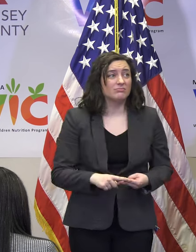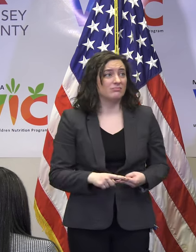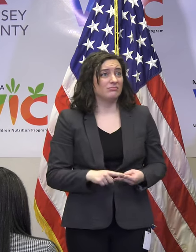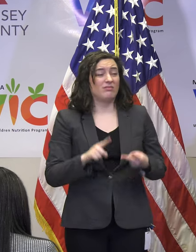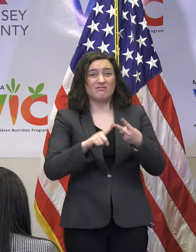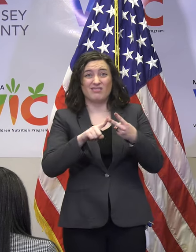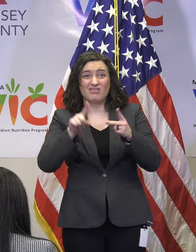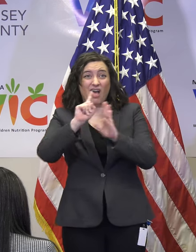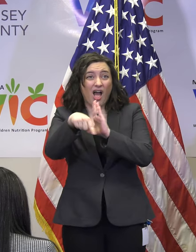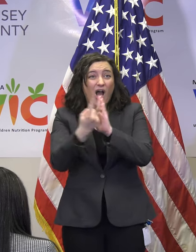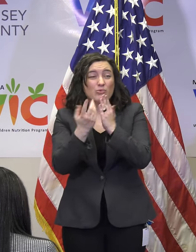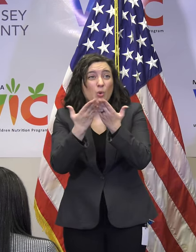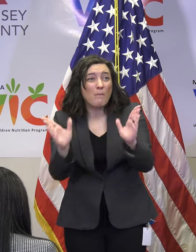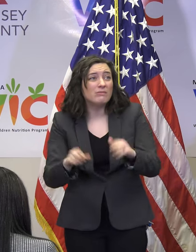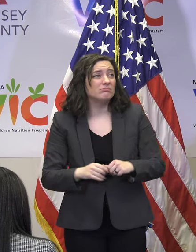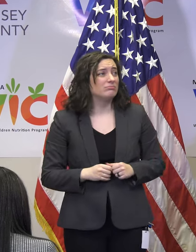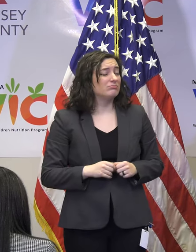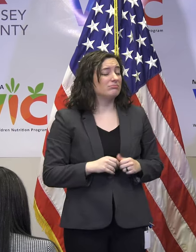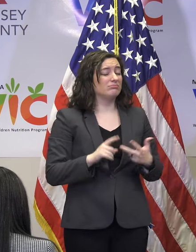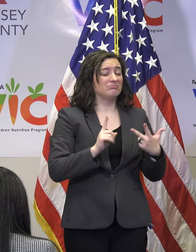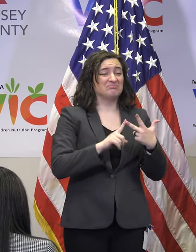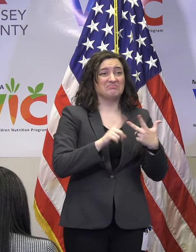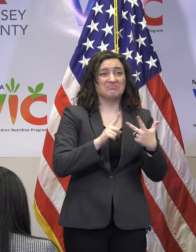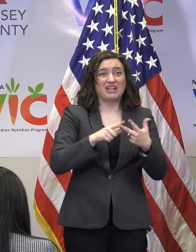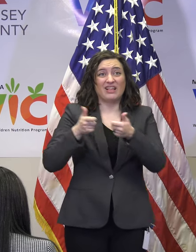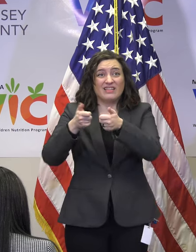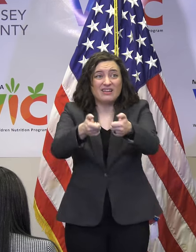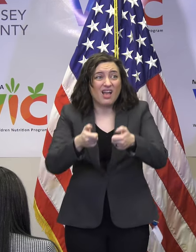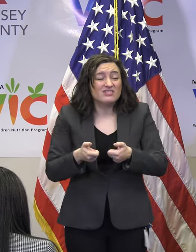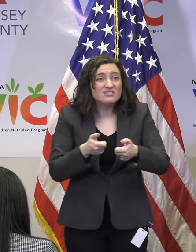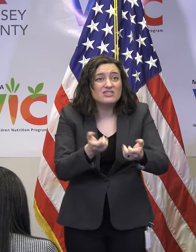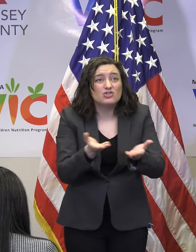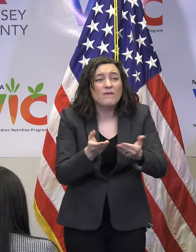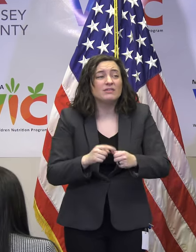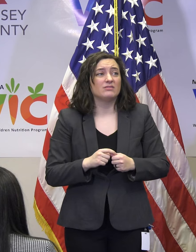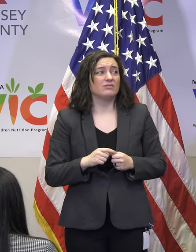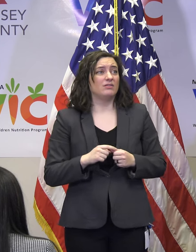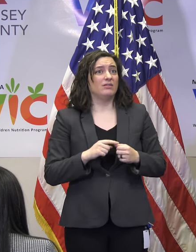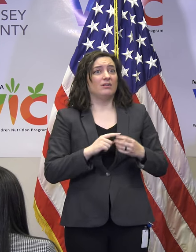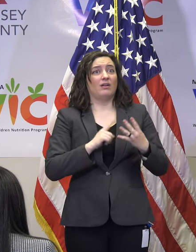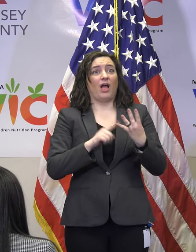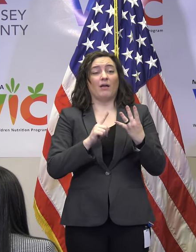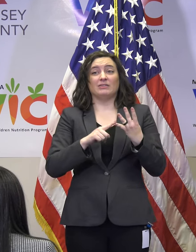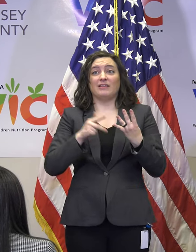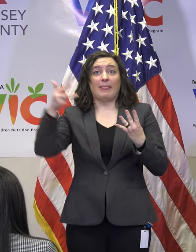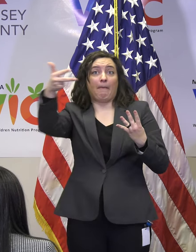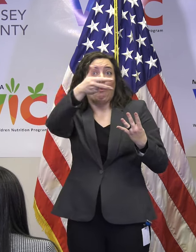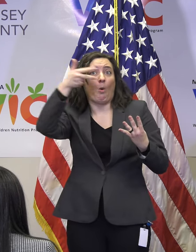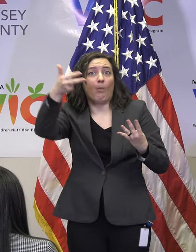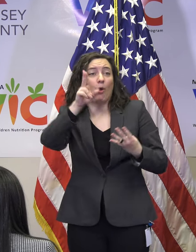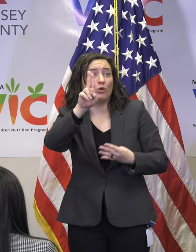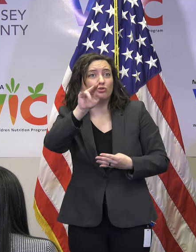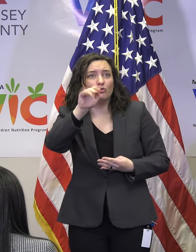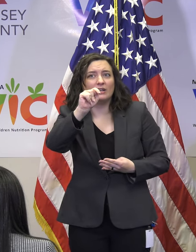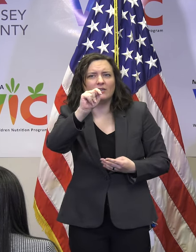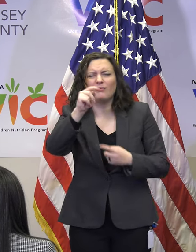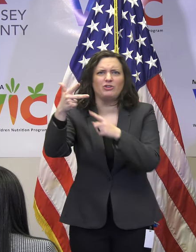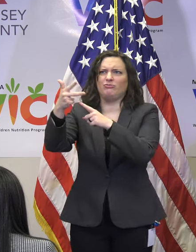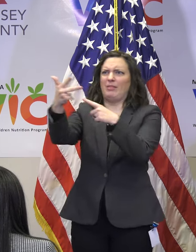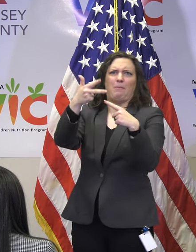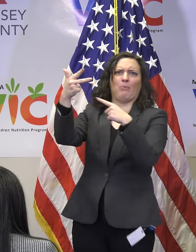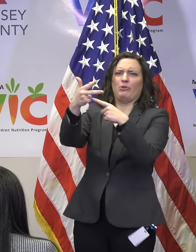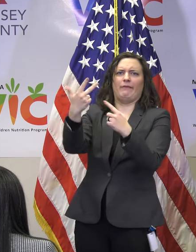the texting? Is it the pop-up mobile unit we have? I mean, this is another example of